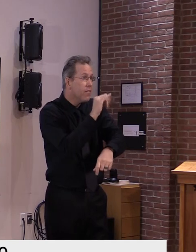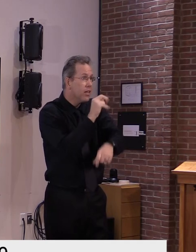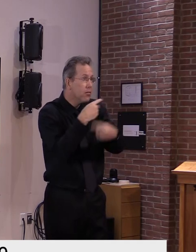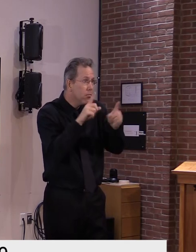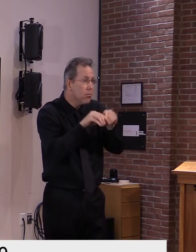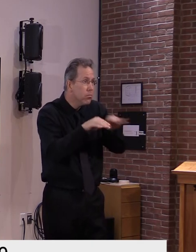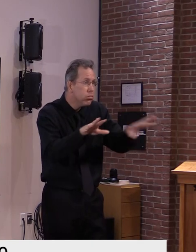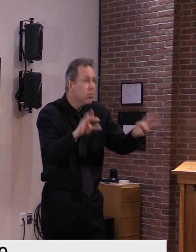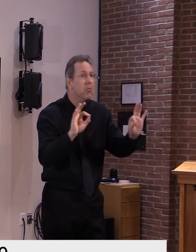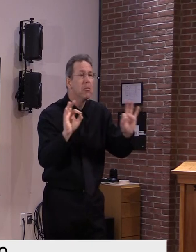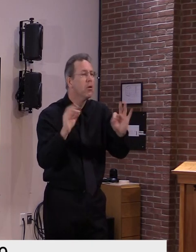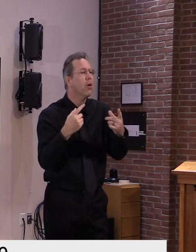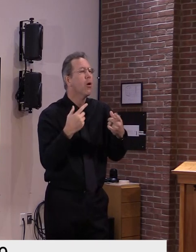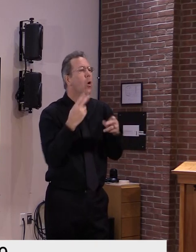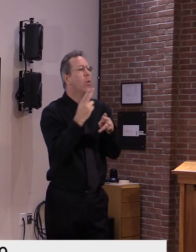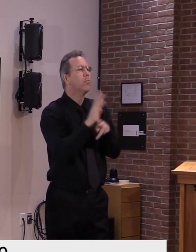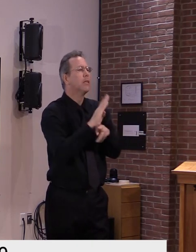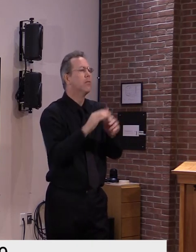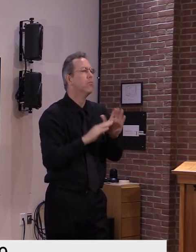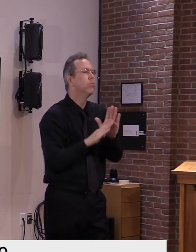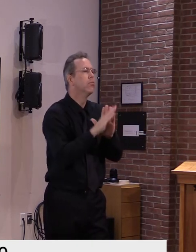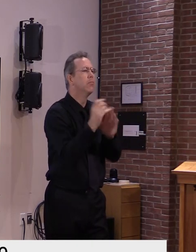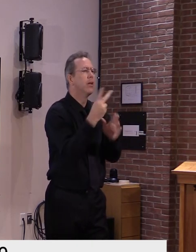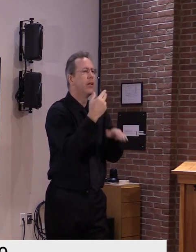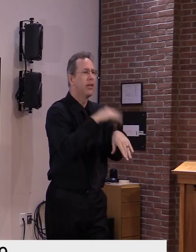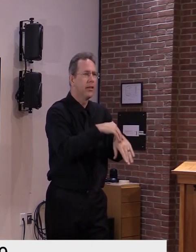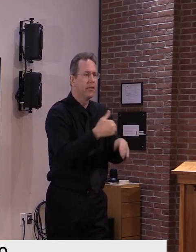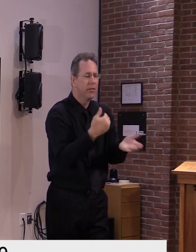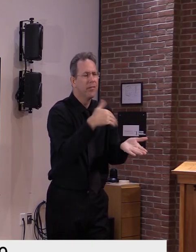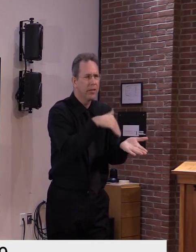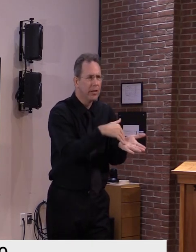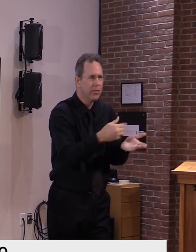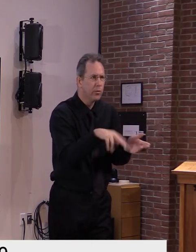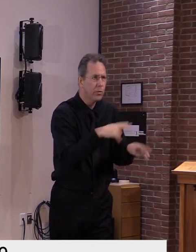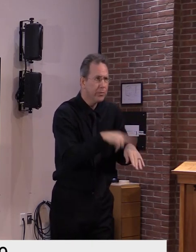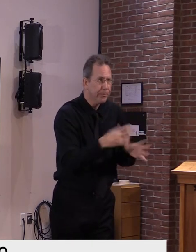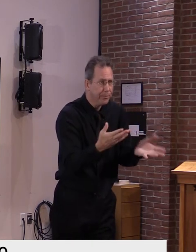them. Quite the opposite. We're doing everything we can to